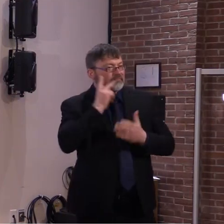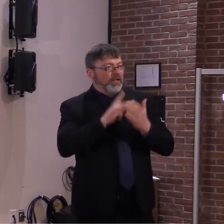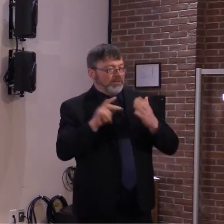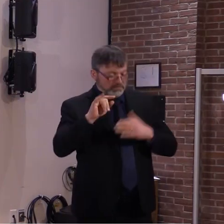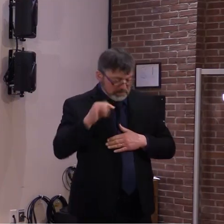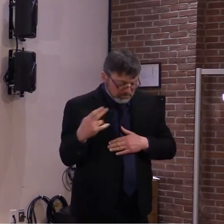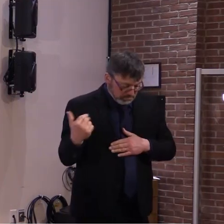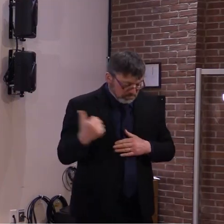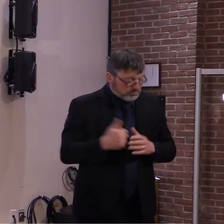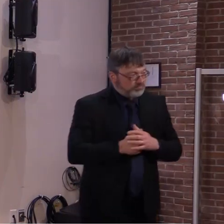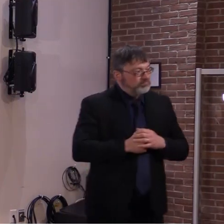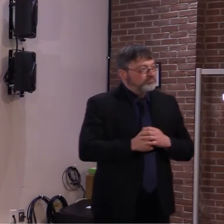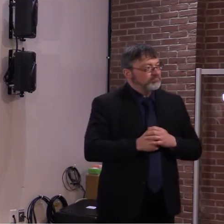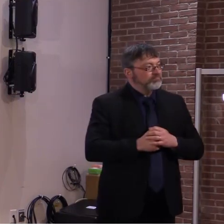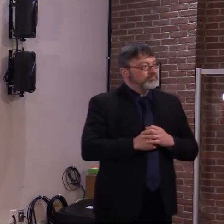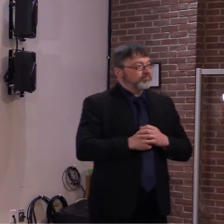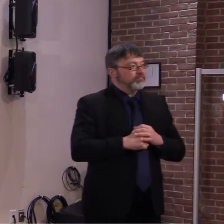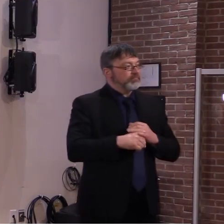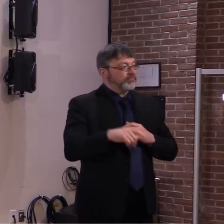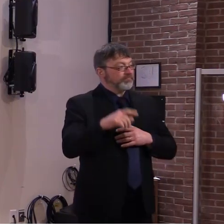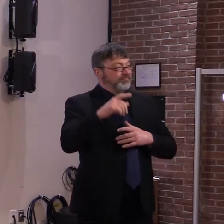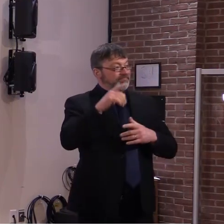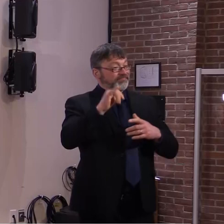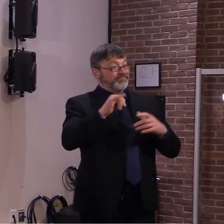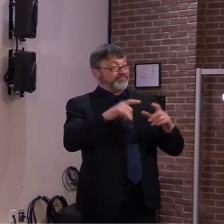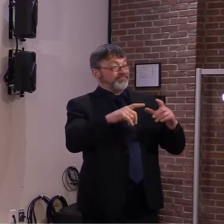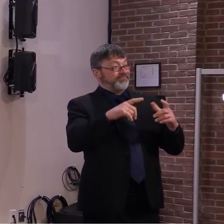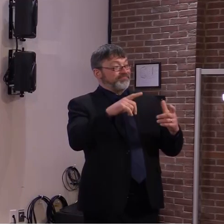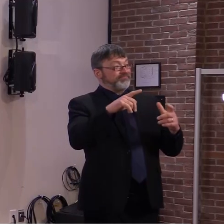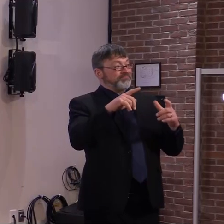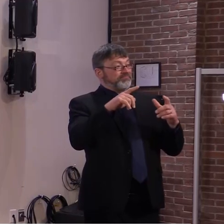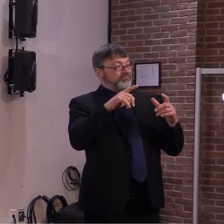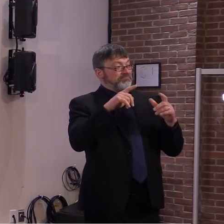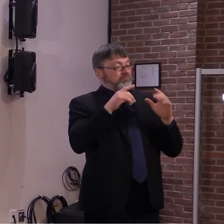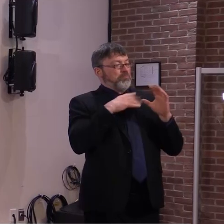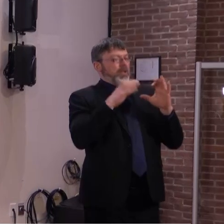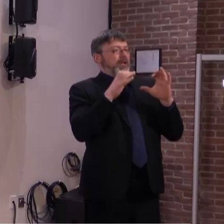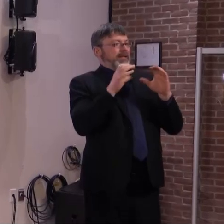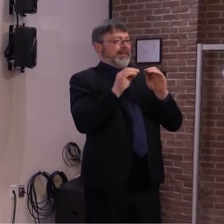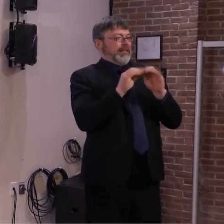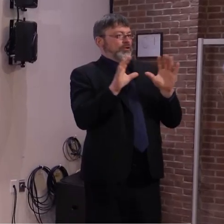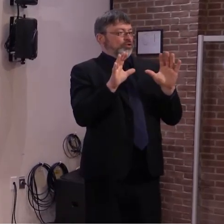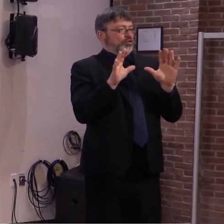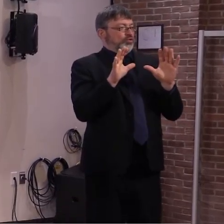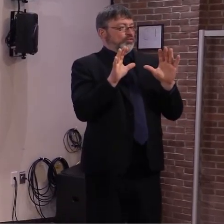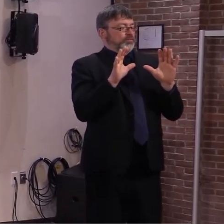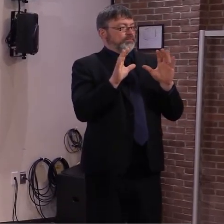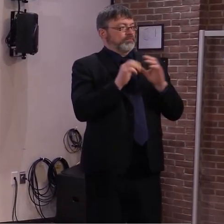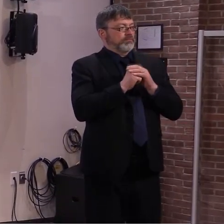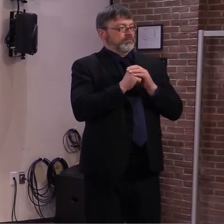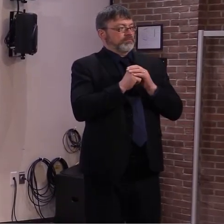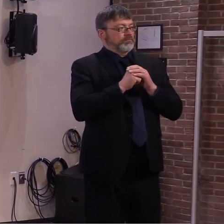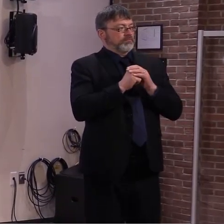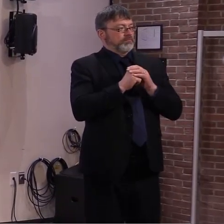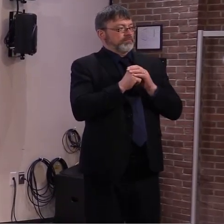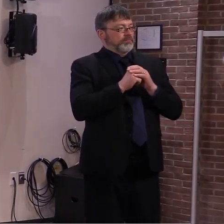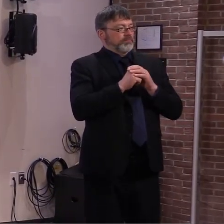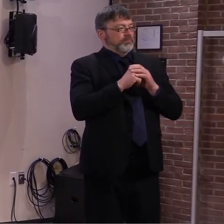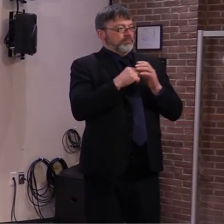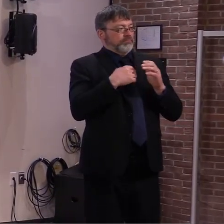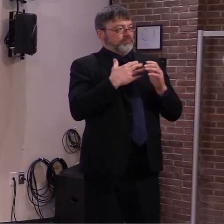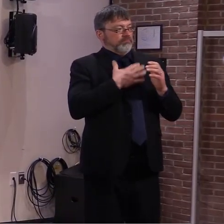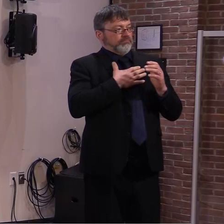Joe, the purpose of this was, you got to remember, we have had in place very strict